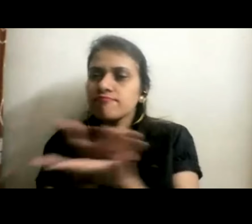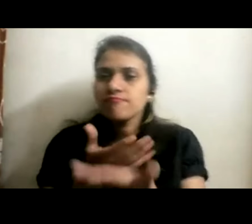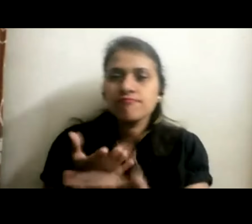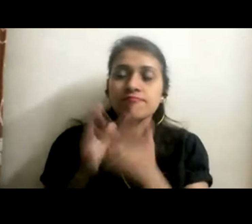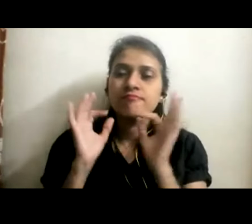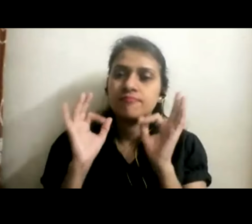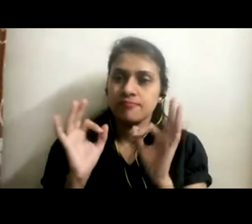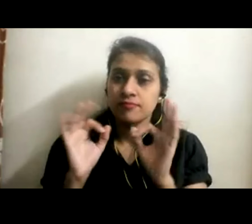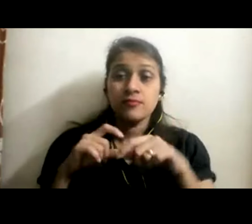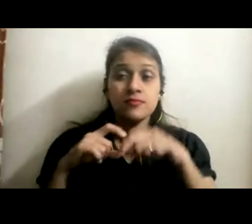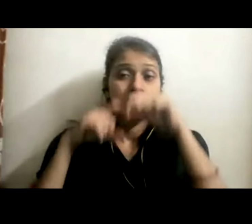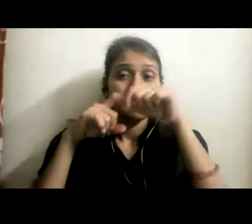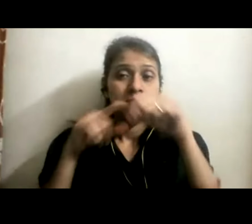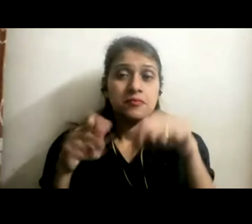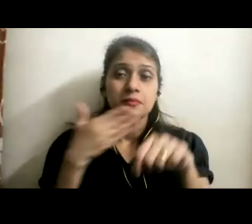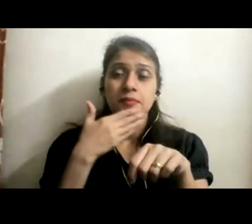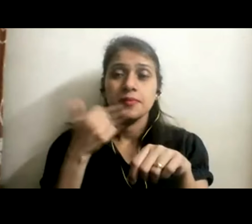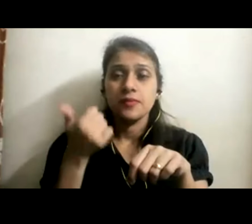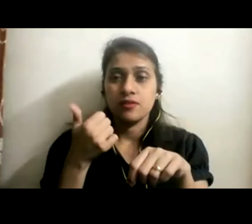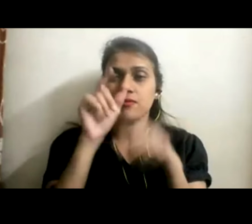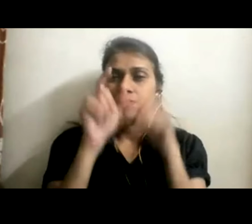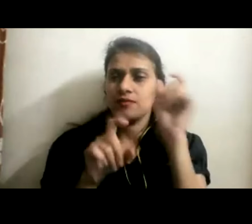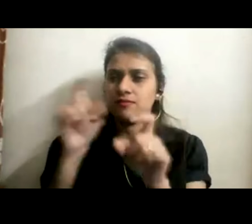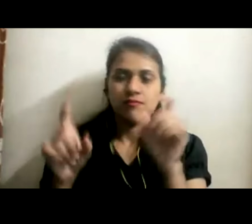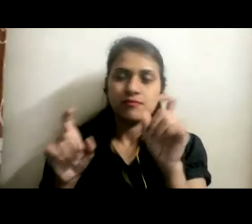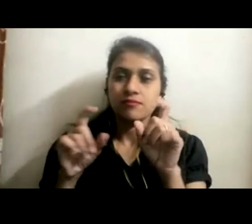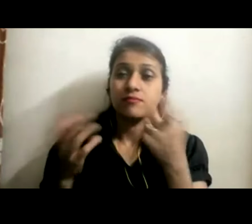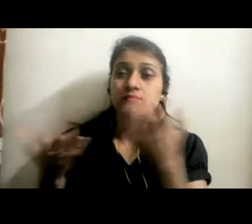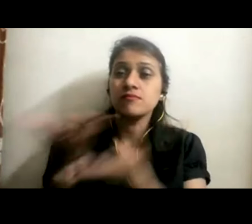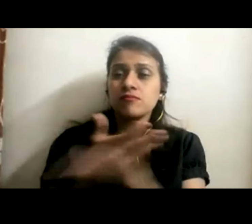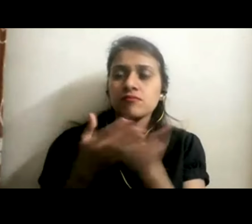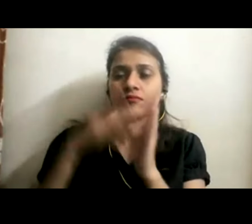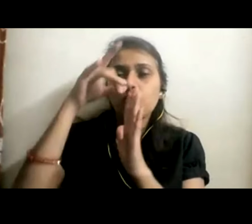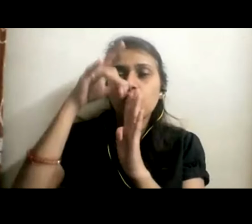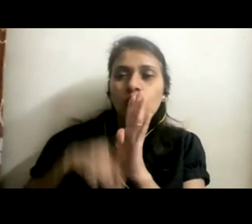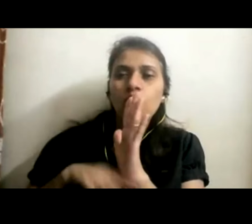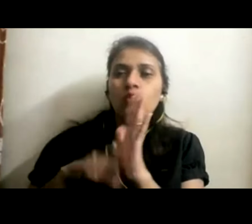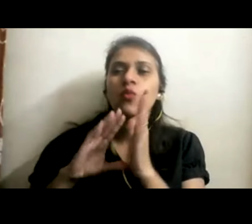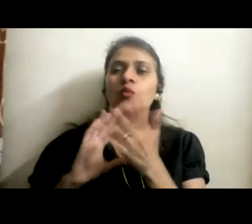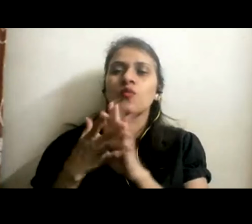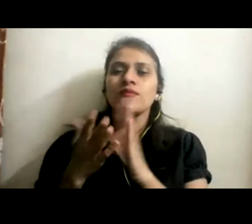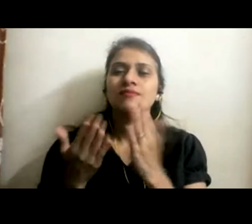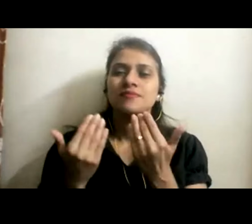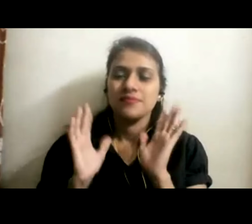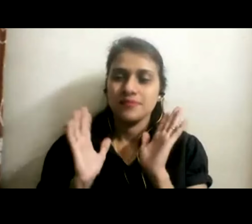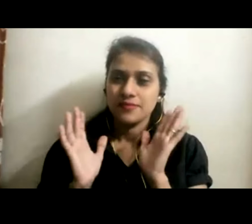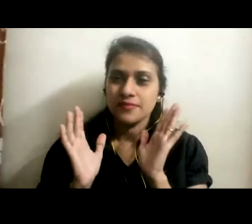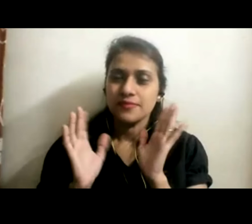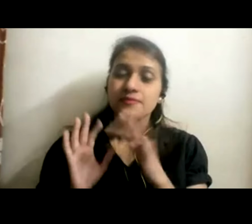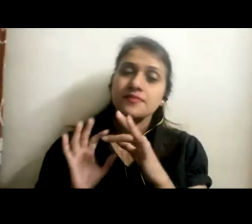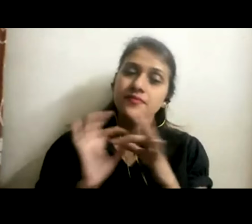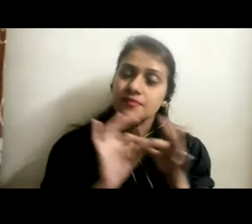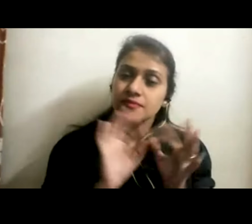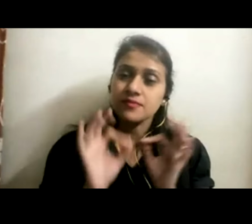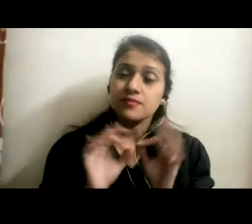for qualitative data collection, because here the discussions are usually more detailed, more intense, where you basically have a group